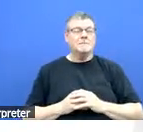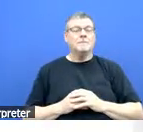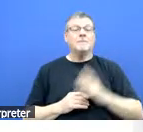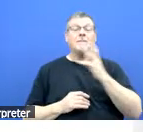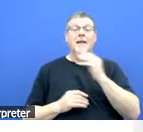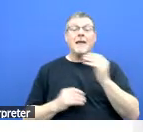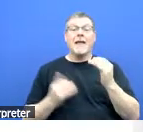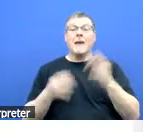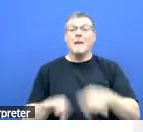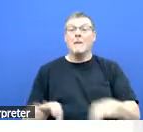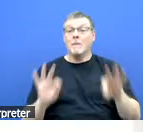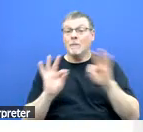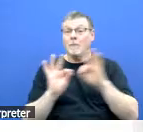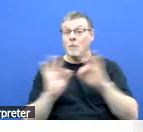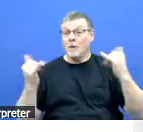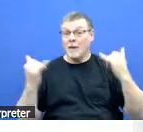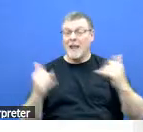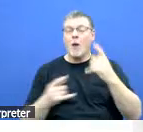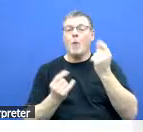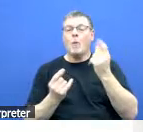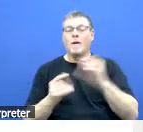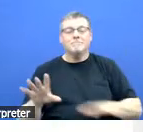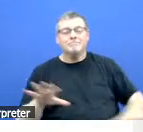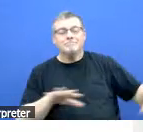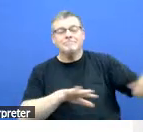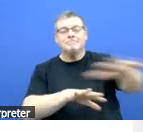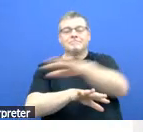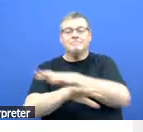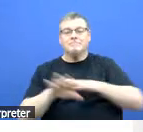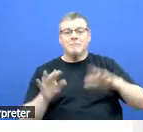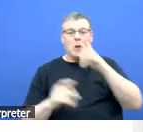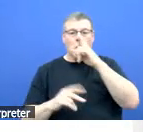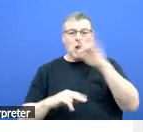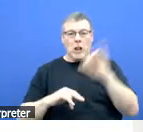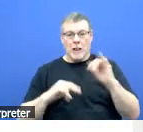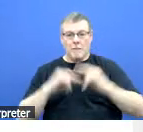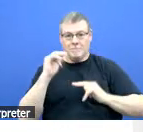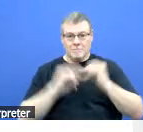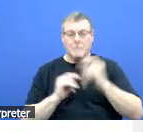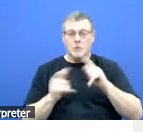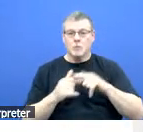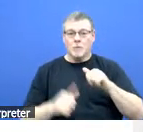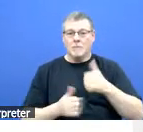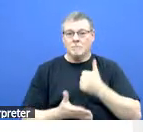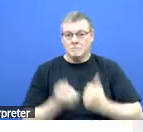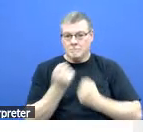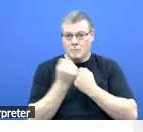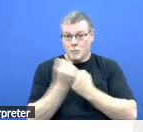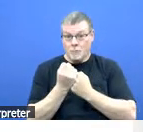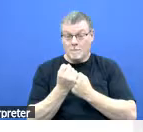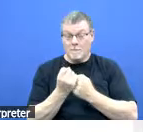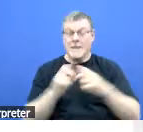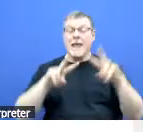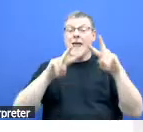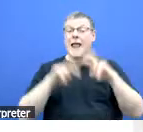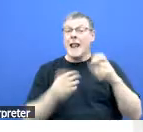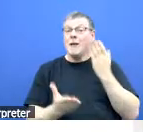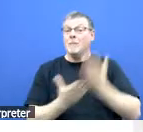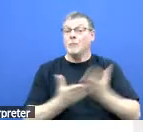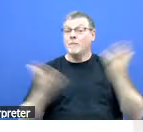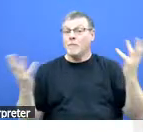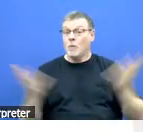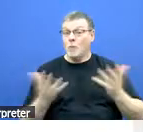and most importantly, what the surrounding highway infrastructure was constructed to serve. What our analysis shows is that